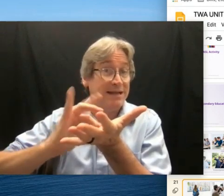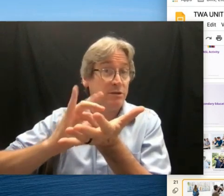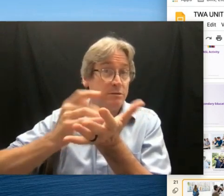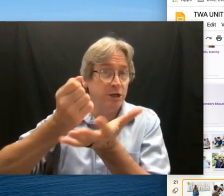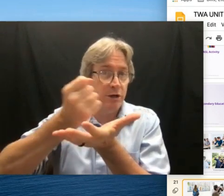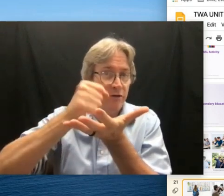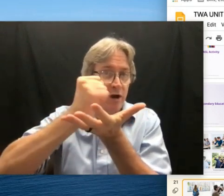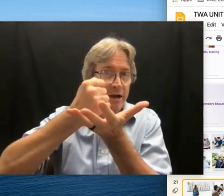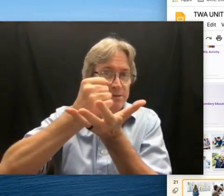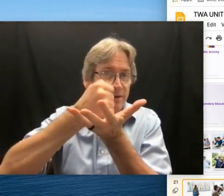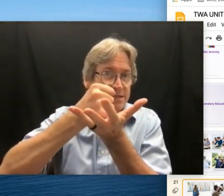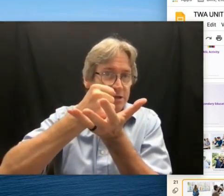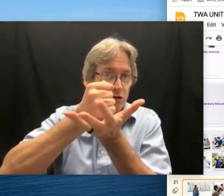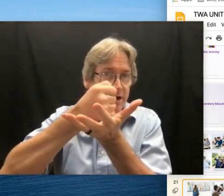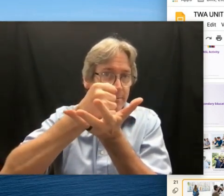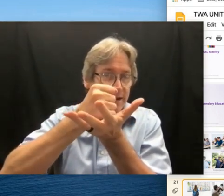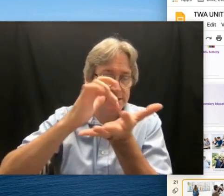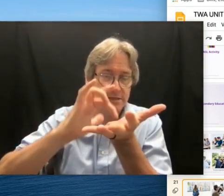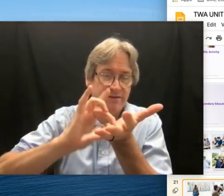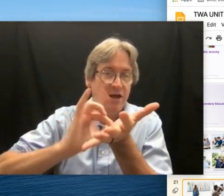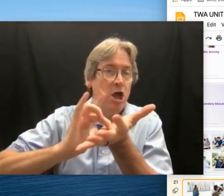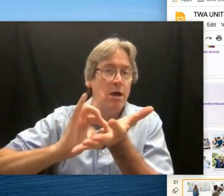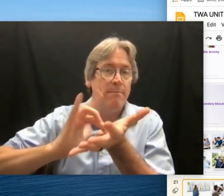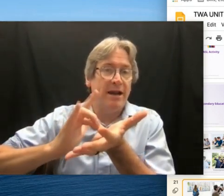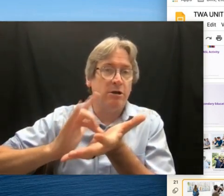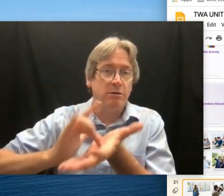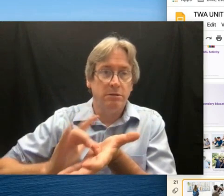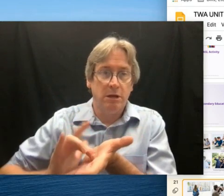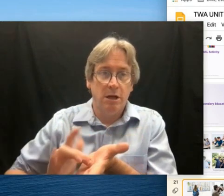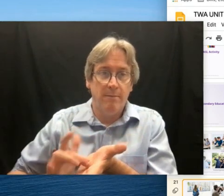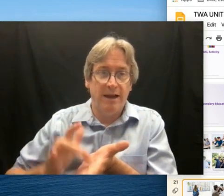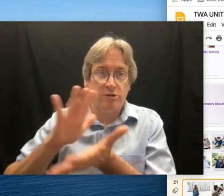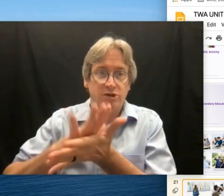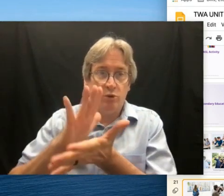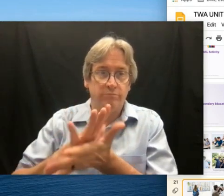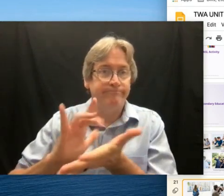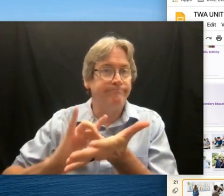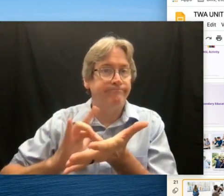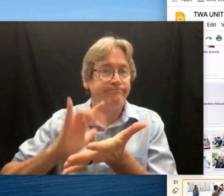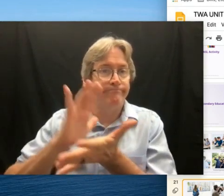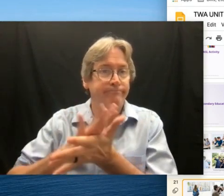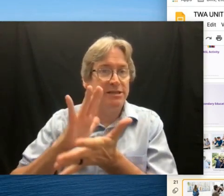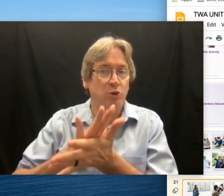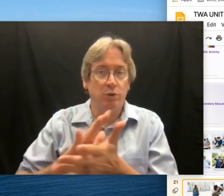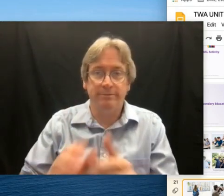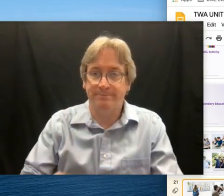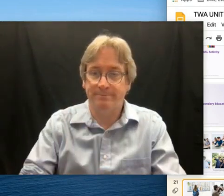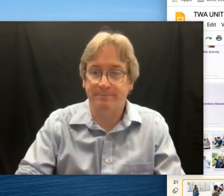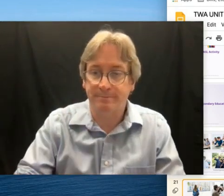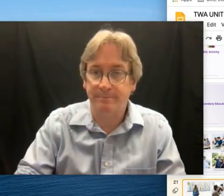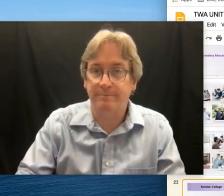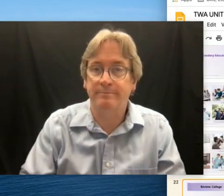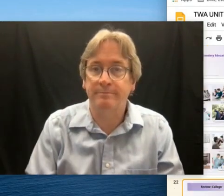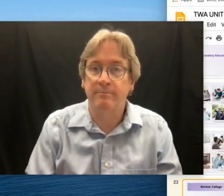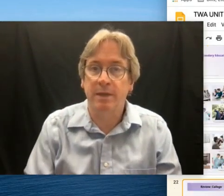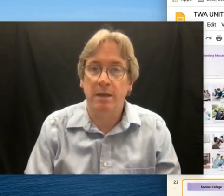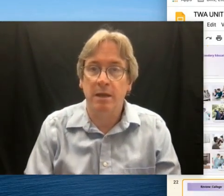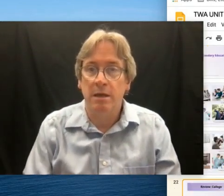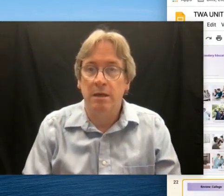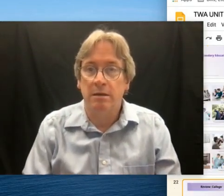mortar and pestle. You know how you grind up spices and grind up medicines and stuff. Medical school, med school.